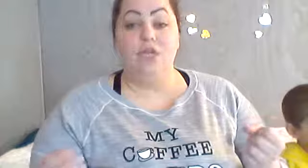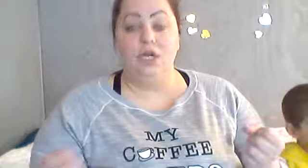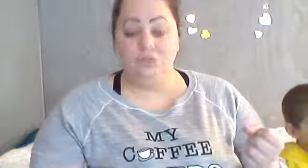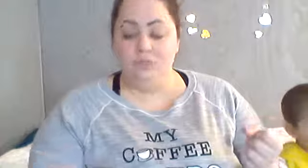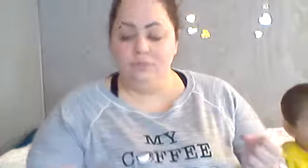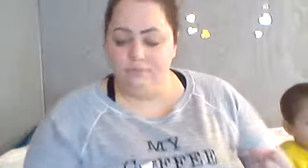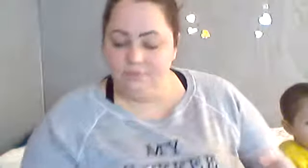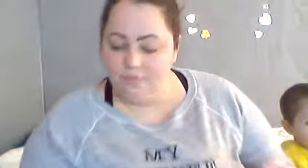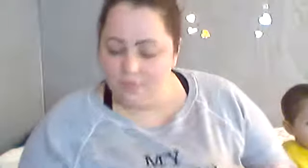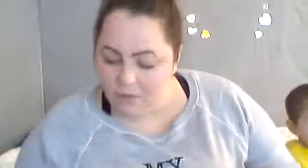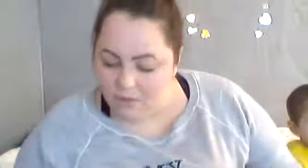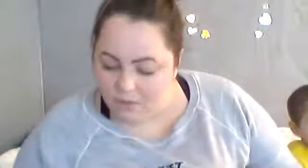Doctor.